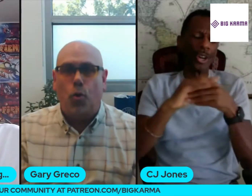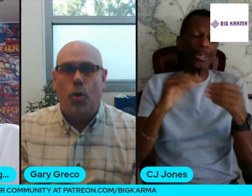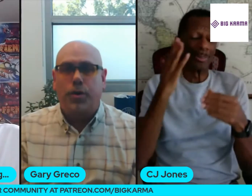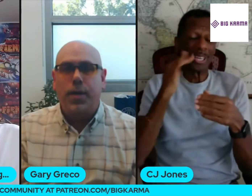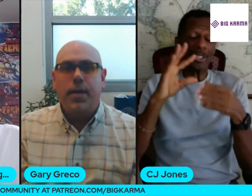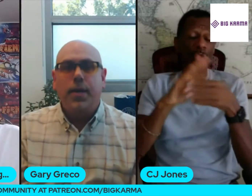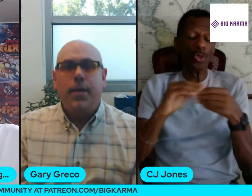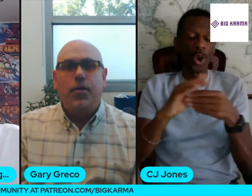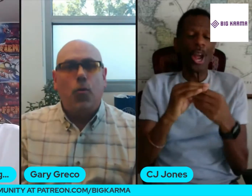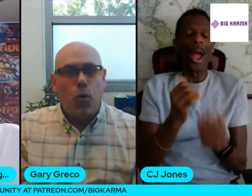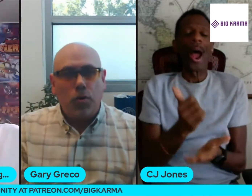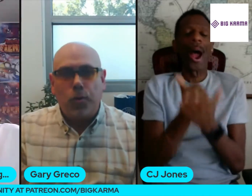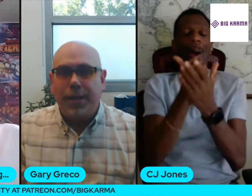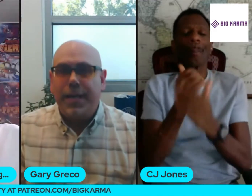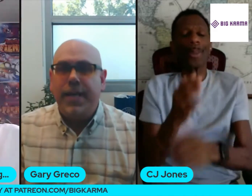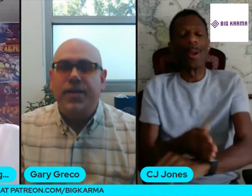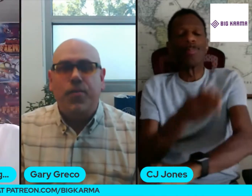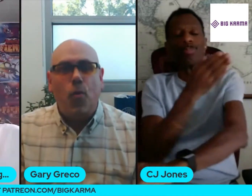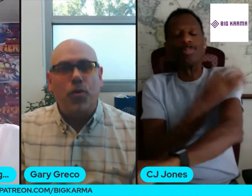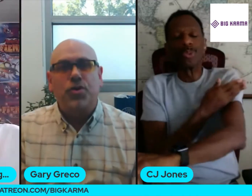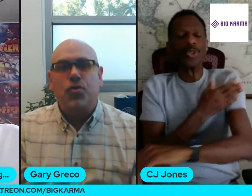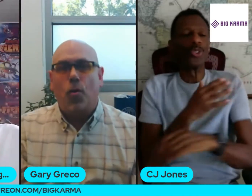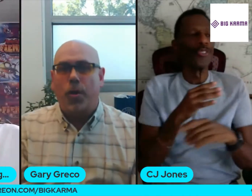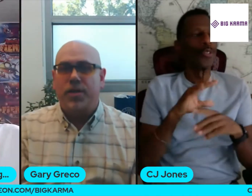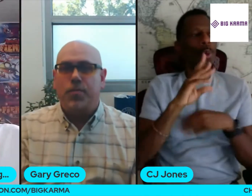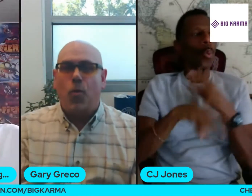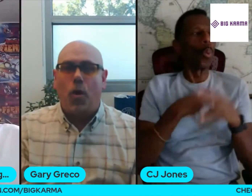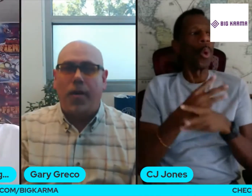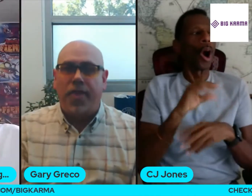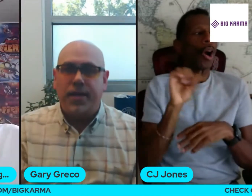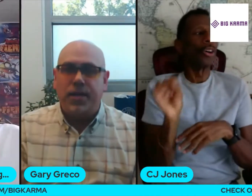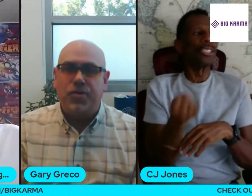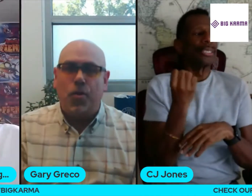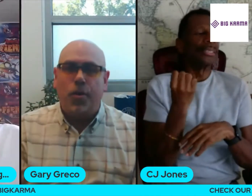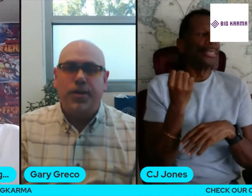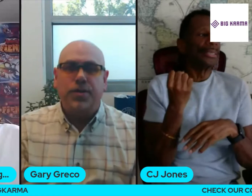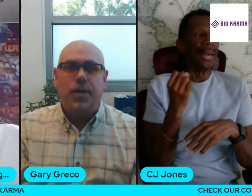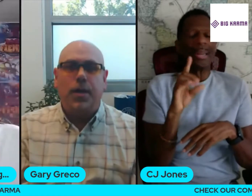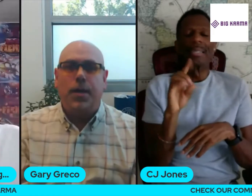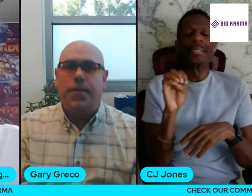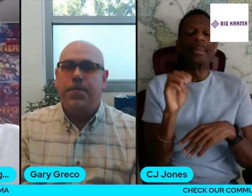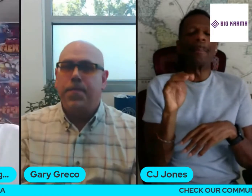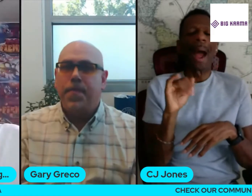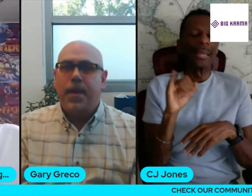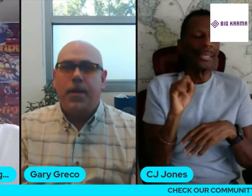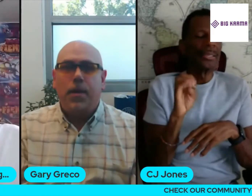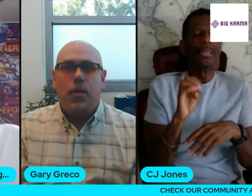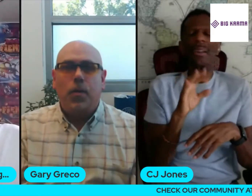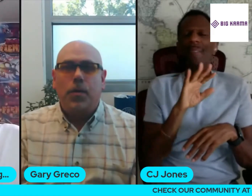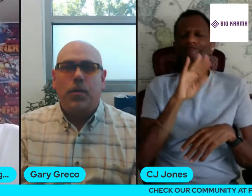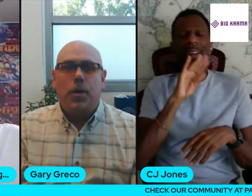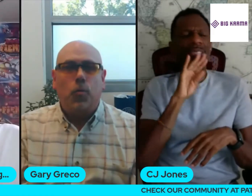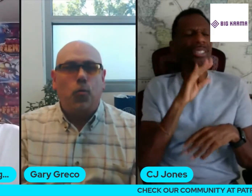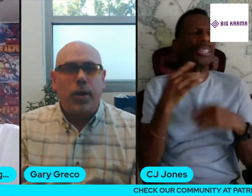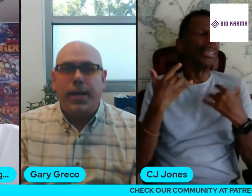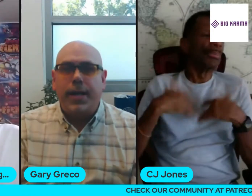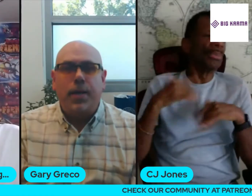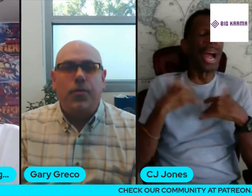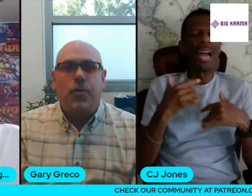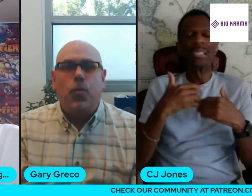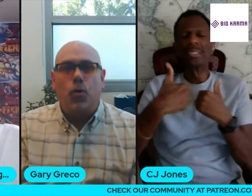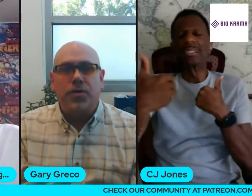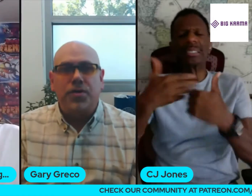to the world. The world really needs more stories, more authentic stories.